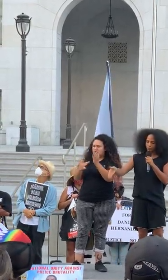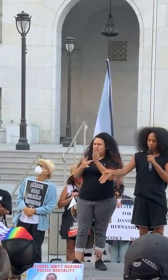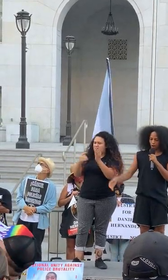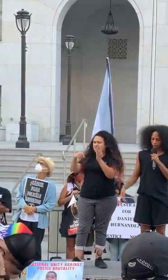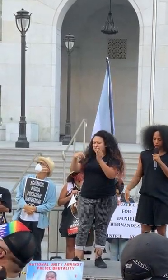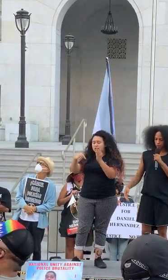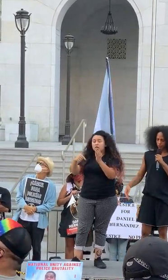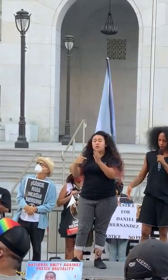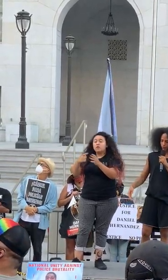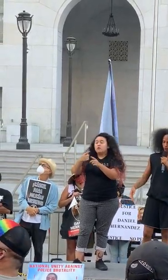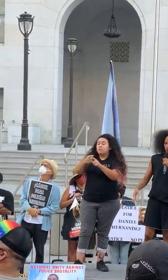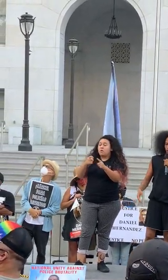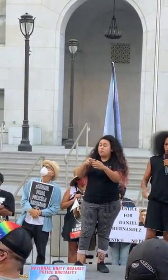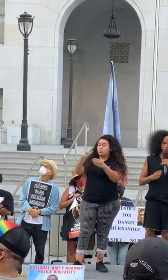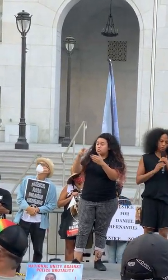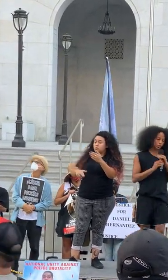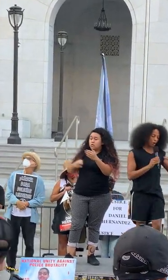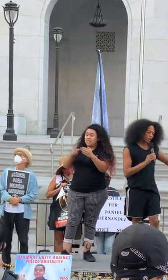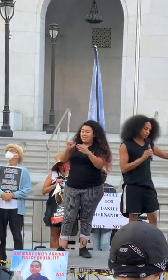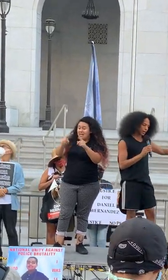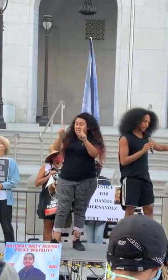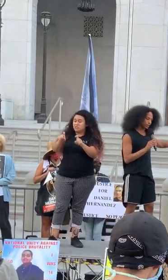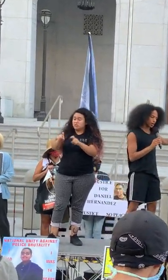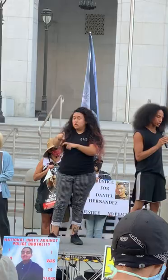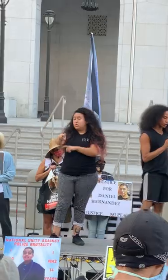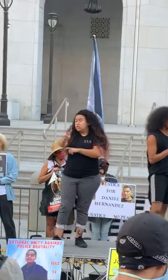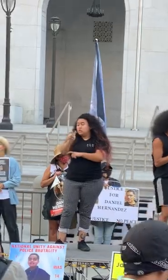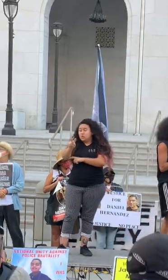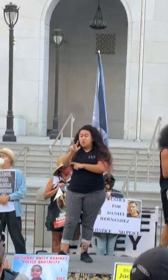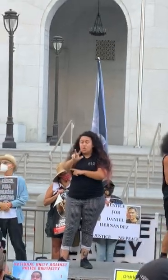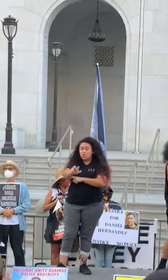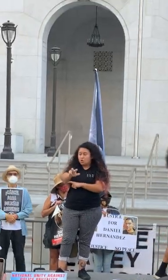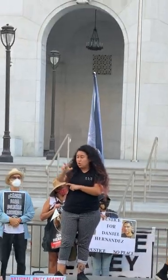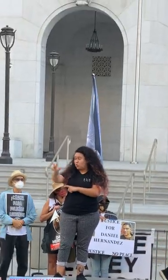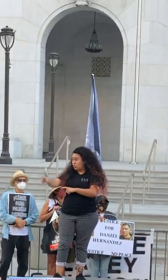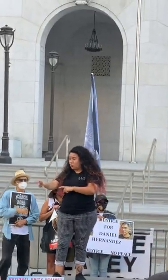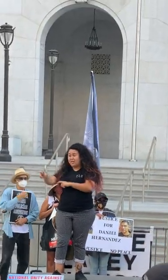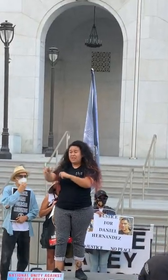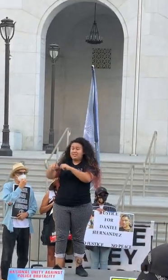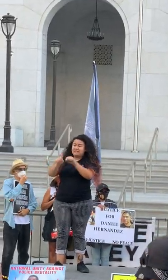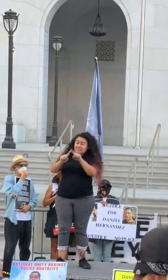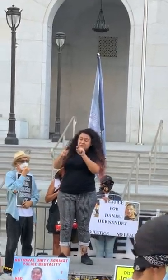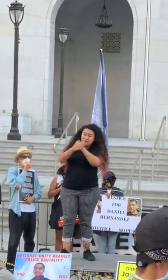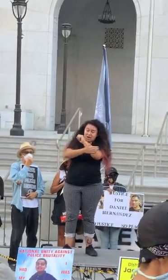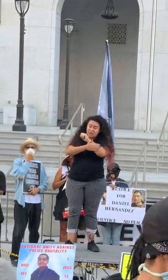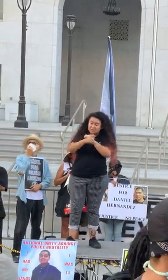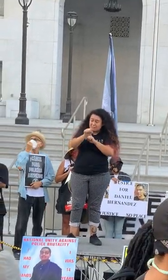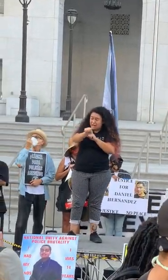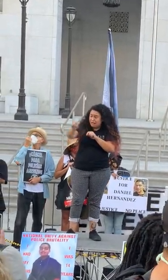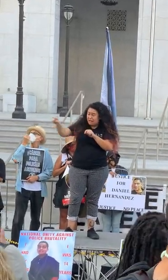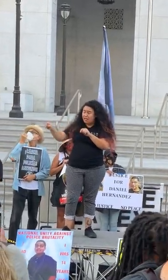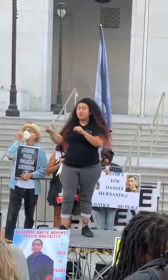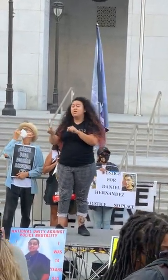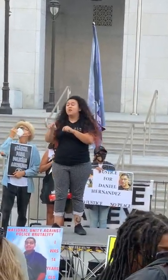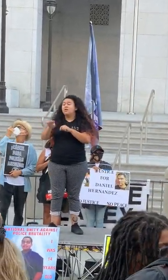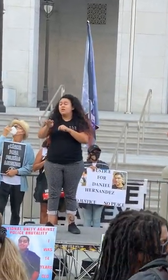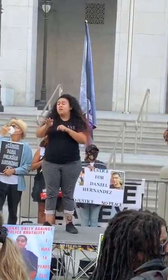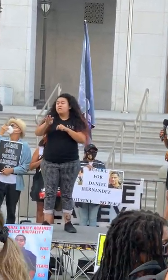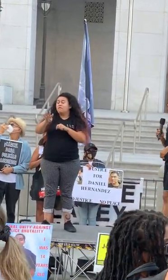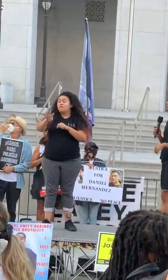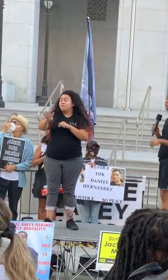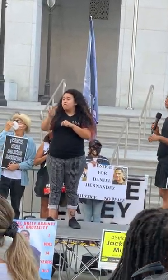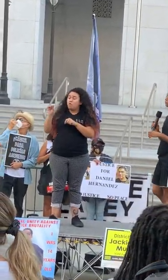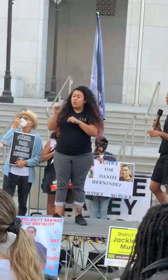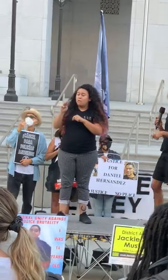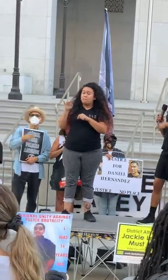from these results, from 233 different countries and 40 million different decisions,